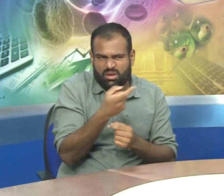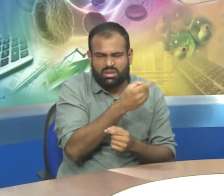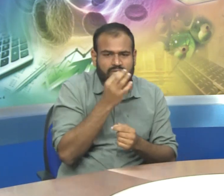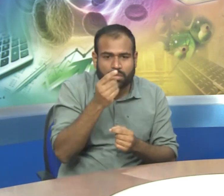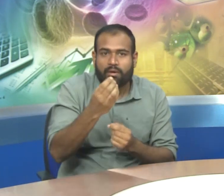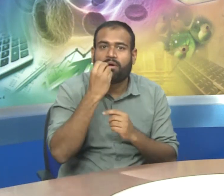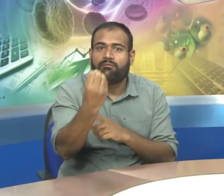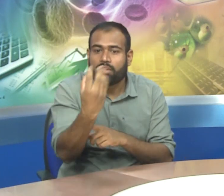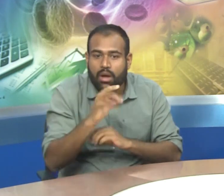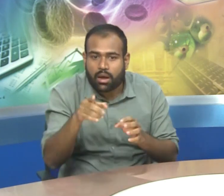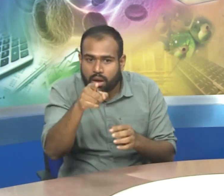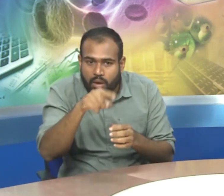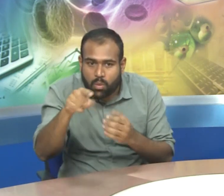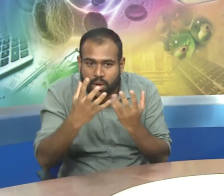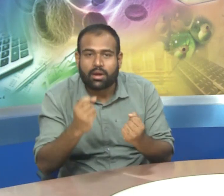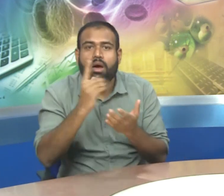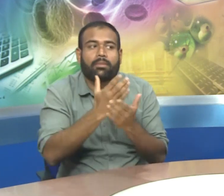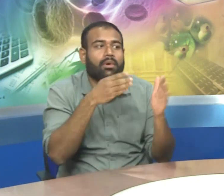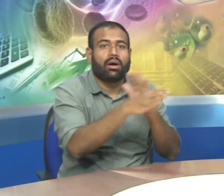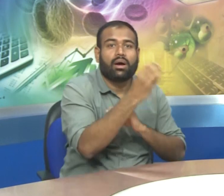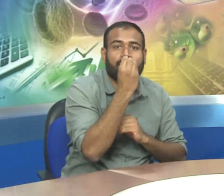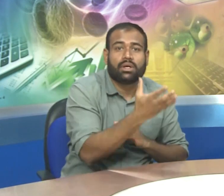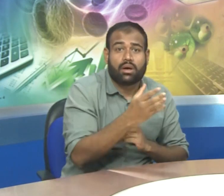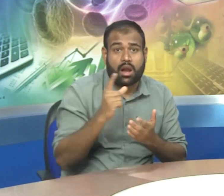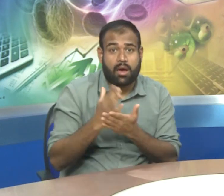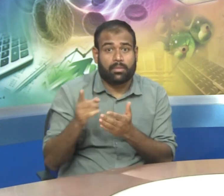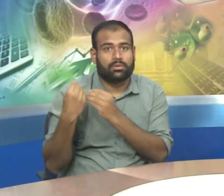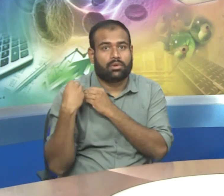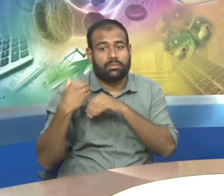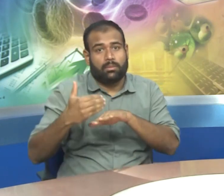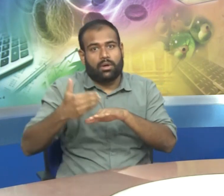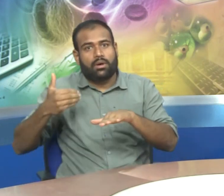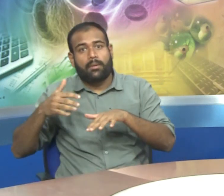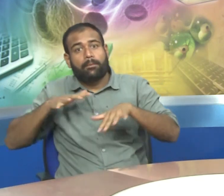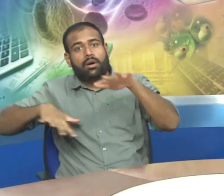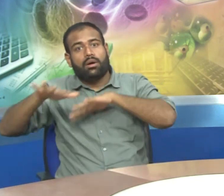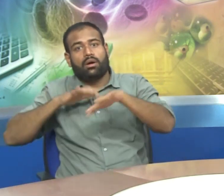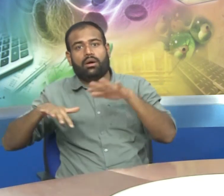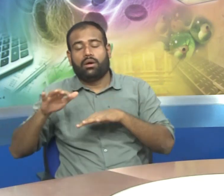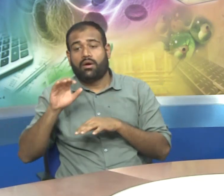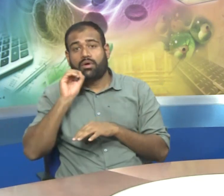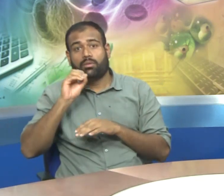At times, these services are provided on demands from the users.